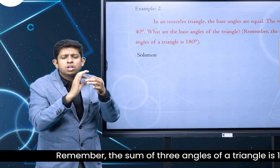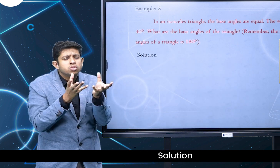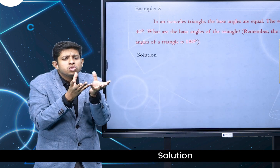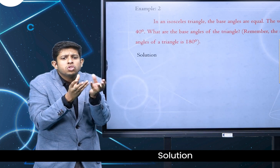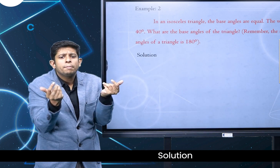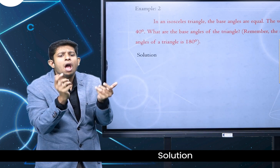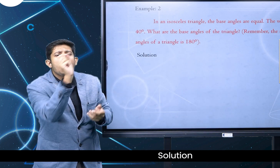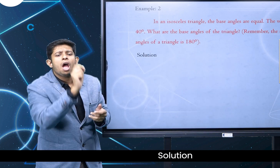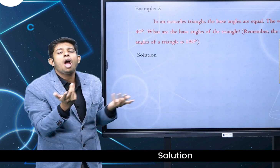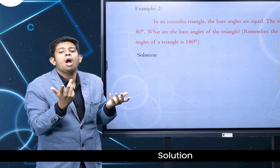Solution.